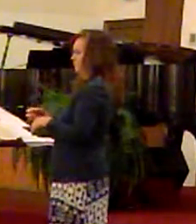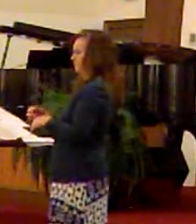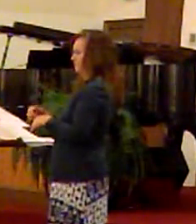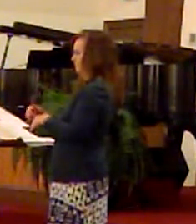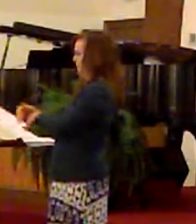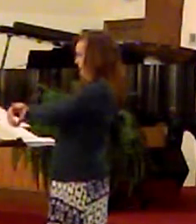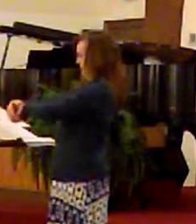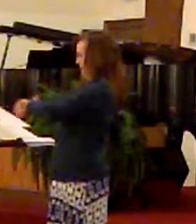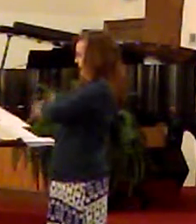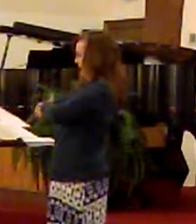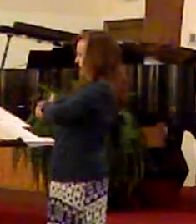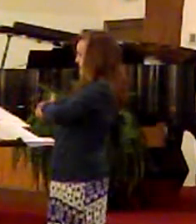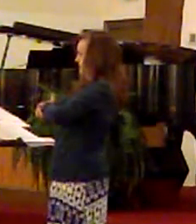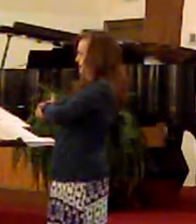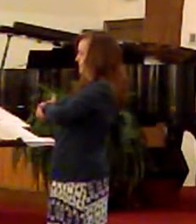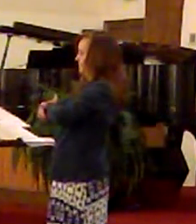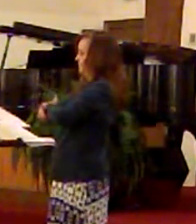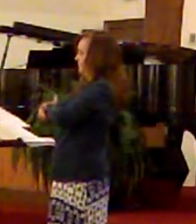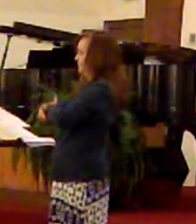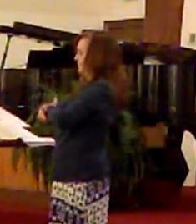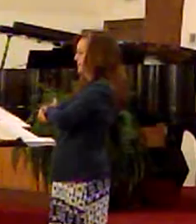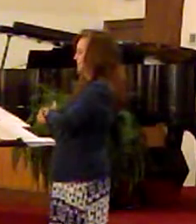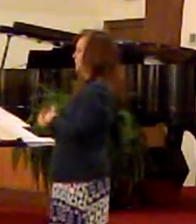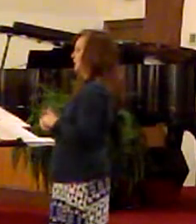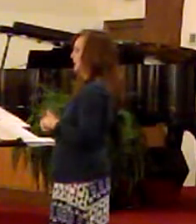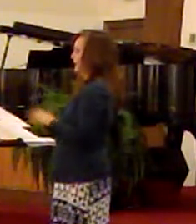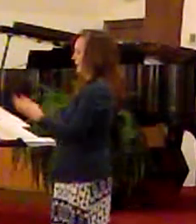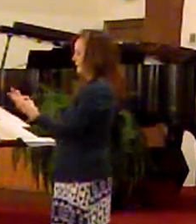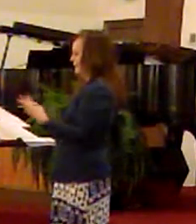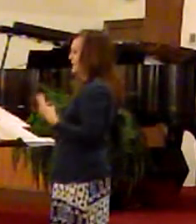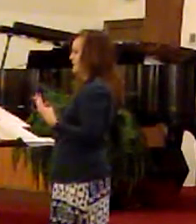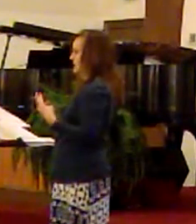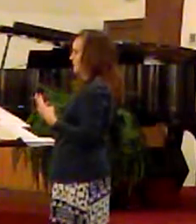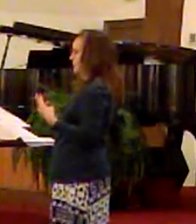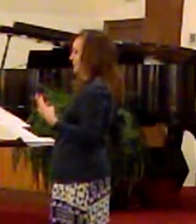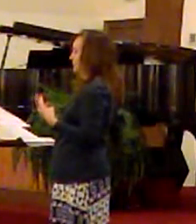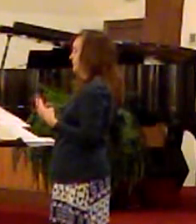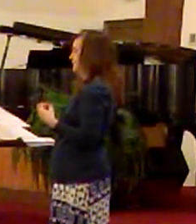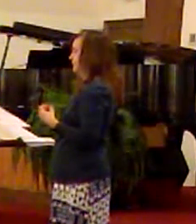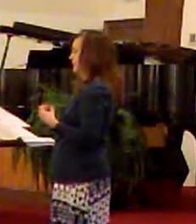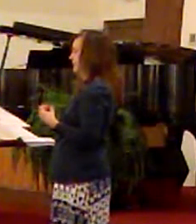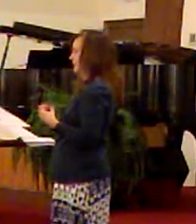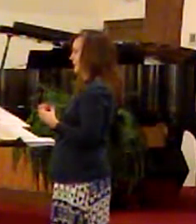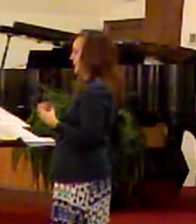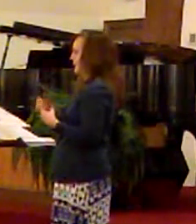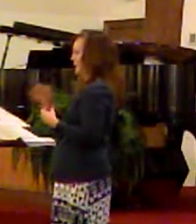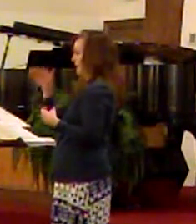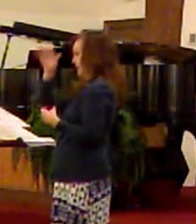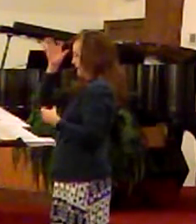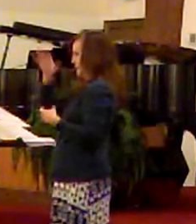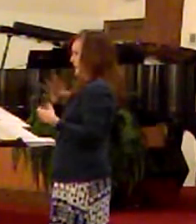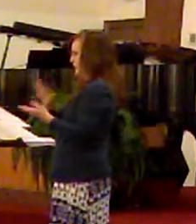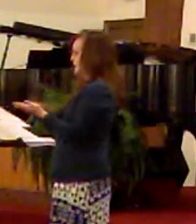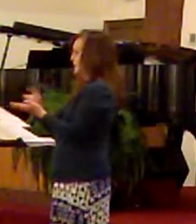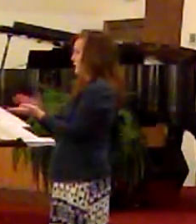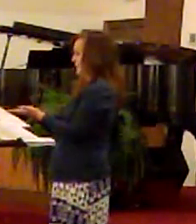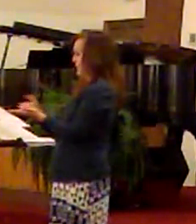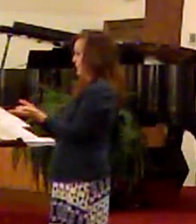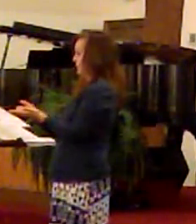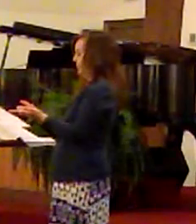him and his wife and his daughter have been visiting for some time now, and so he came to the men's cookout, and we were there,